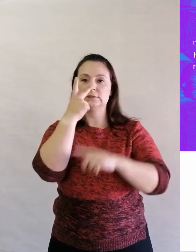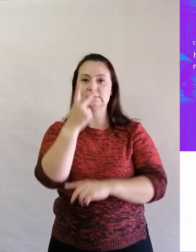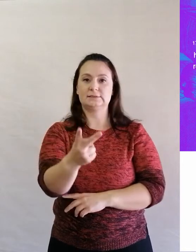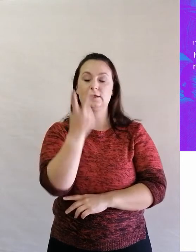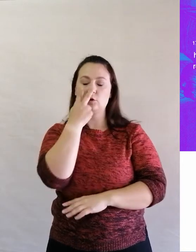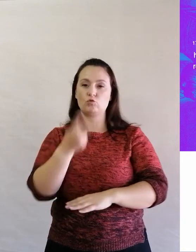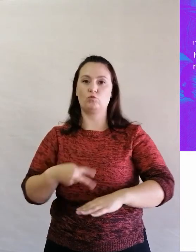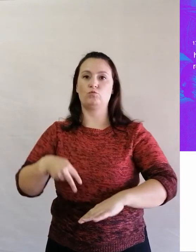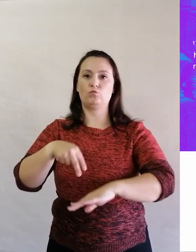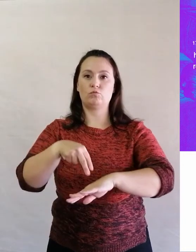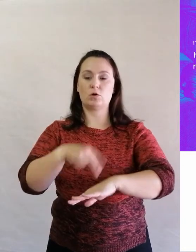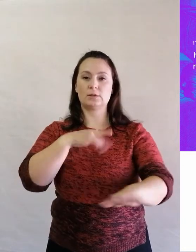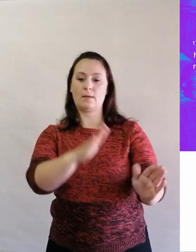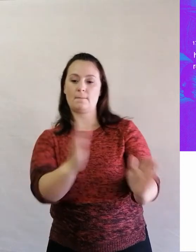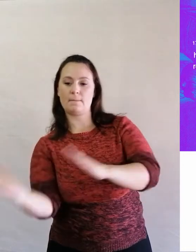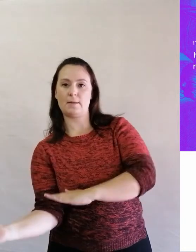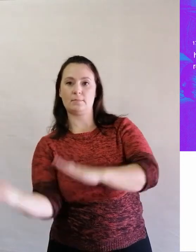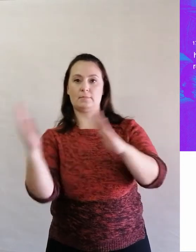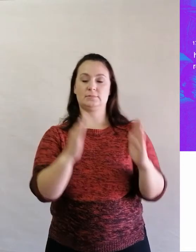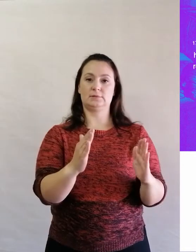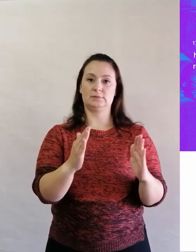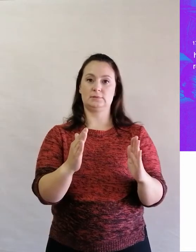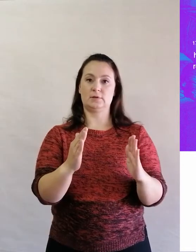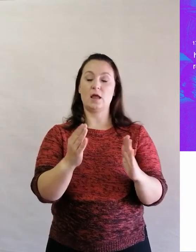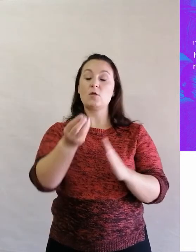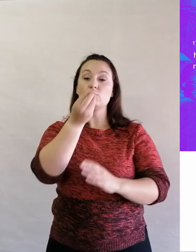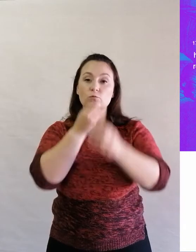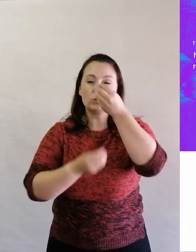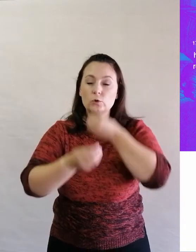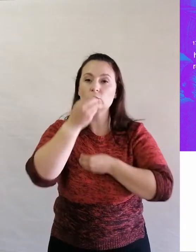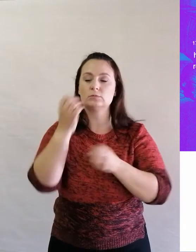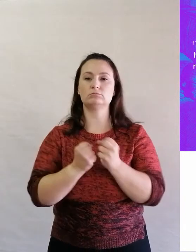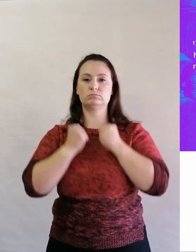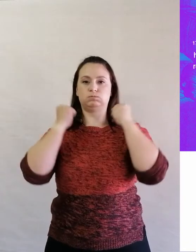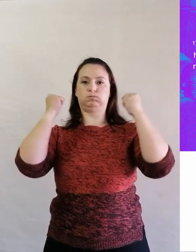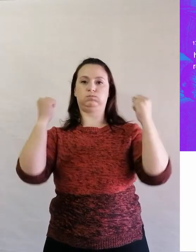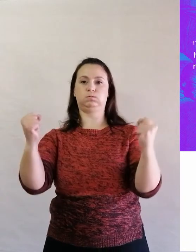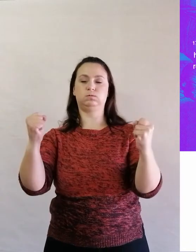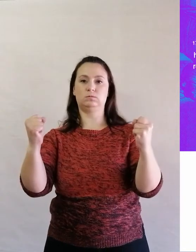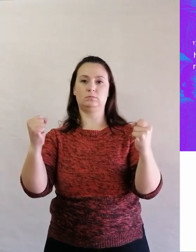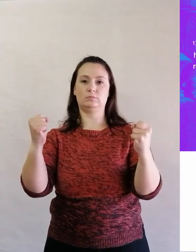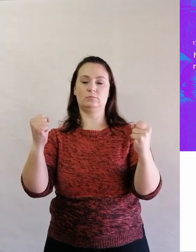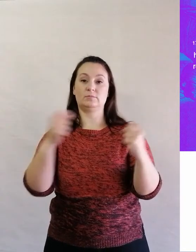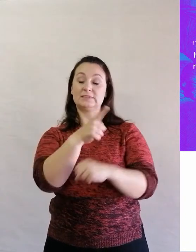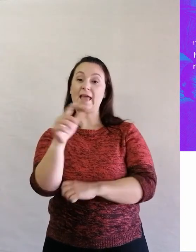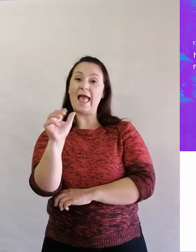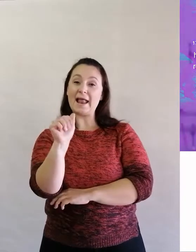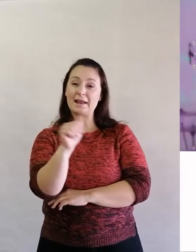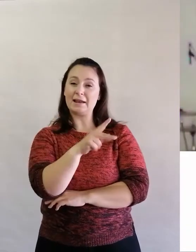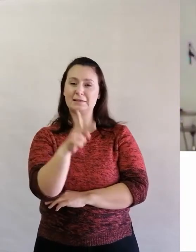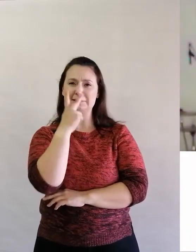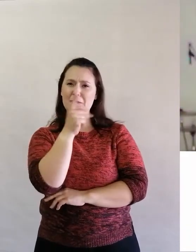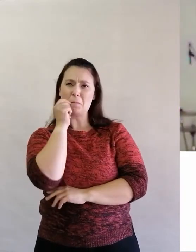and he rose and was baptized, and taking food, he was strengthened. That must have been quite a thing for Ananias. He knew